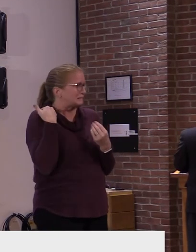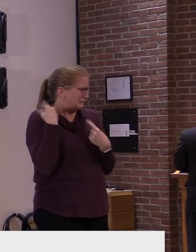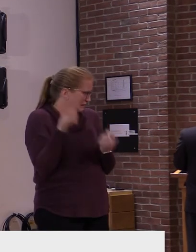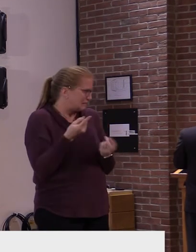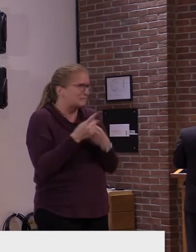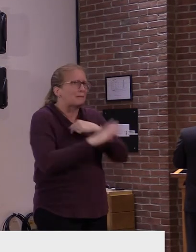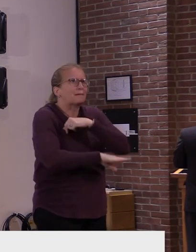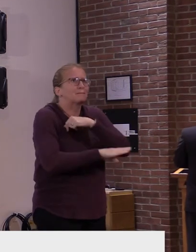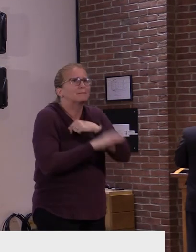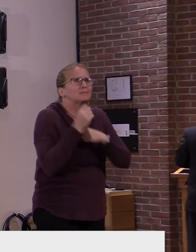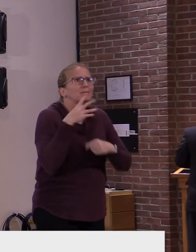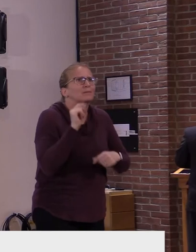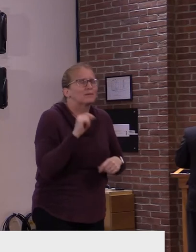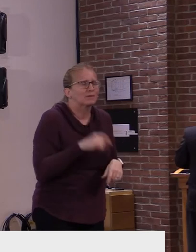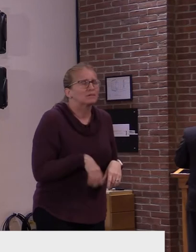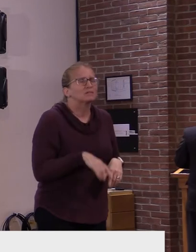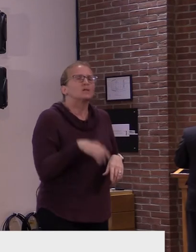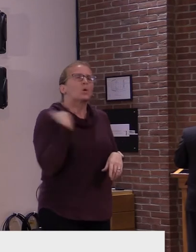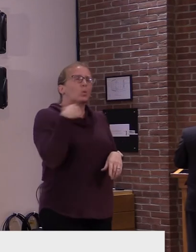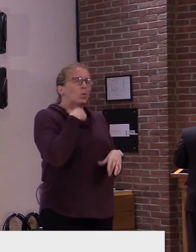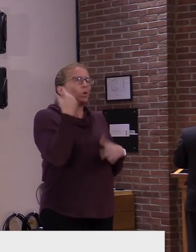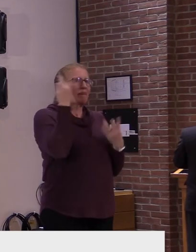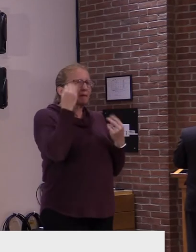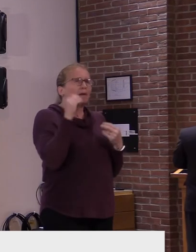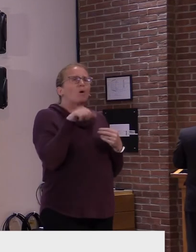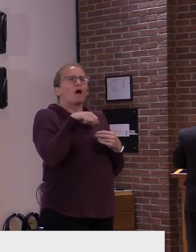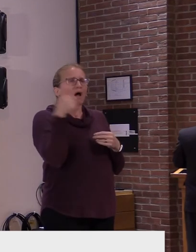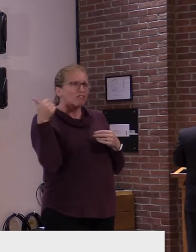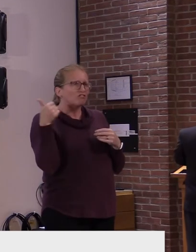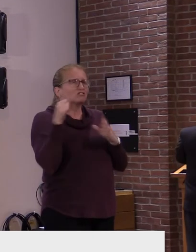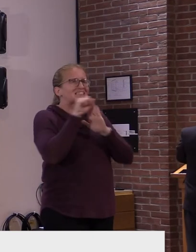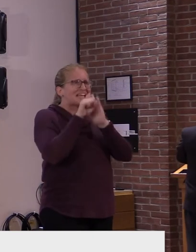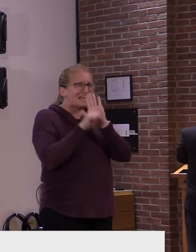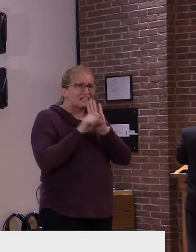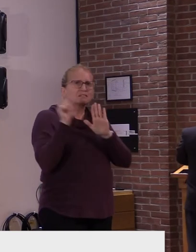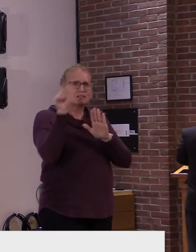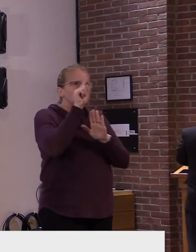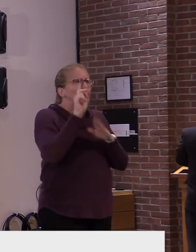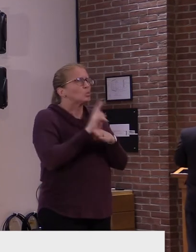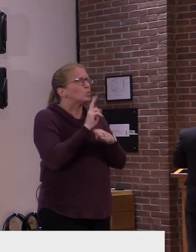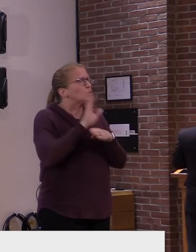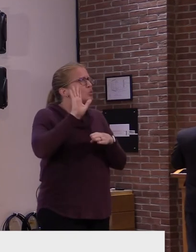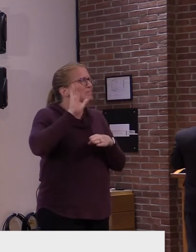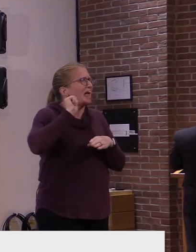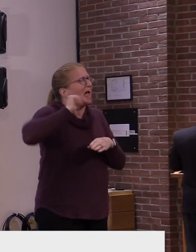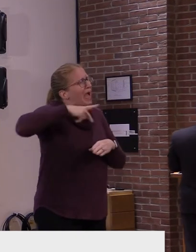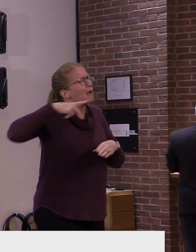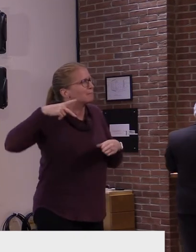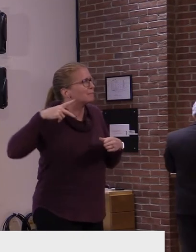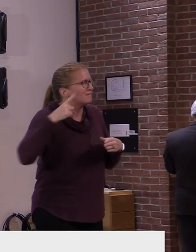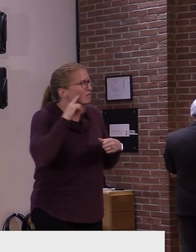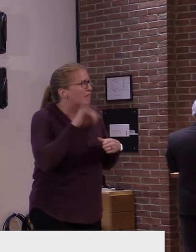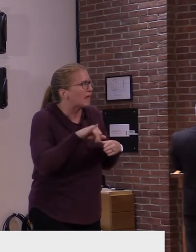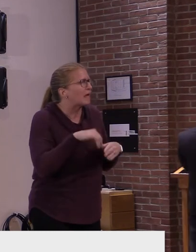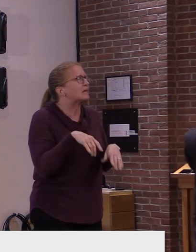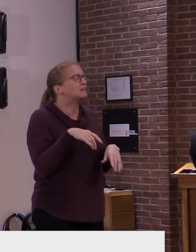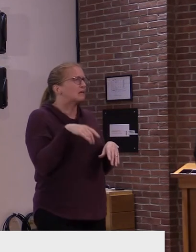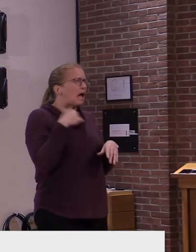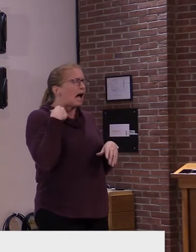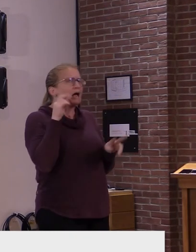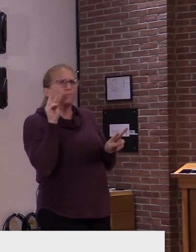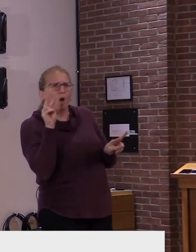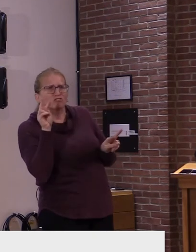there are maybe 10 or 12 states that have built their own app and started down this partnership we're also finding that they're not